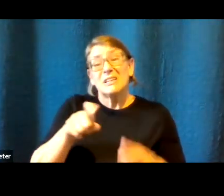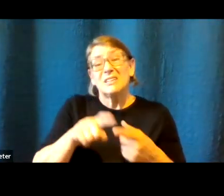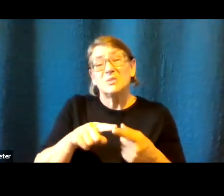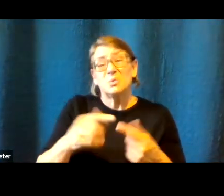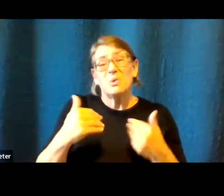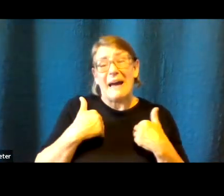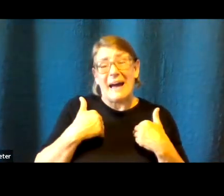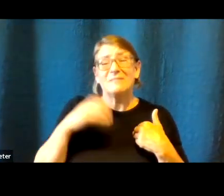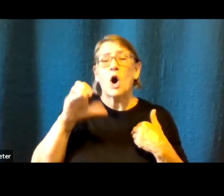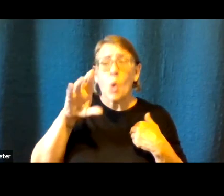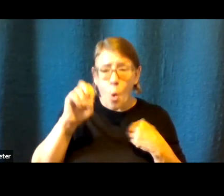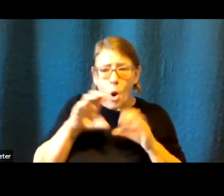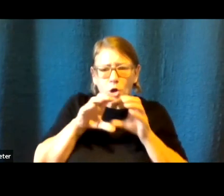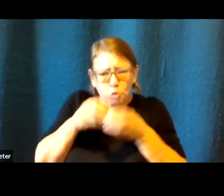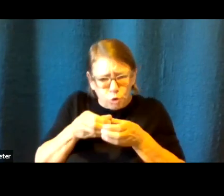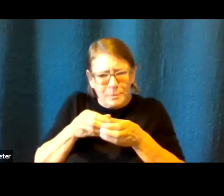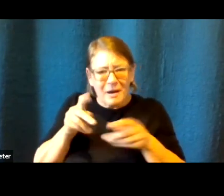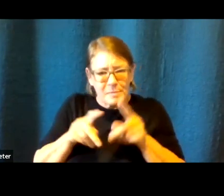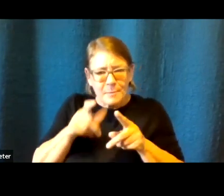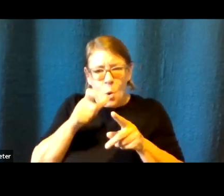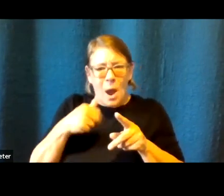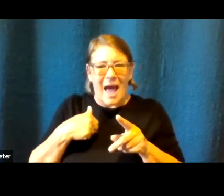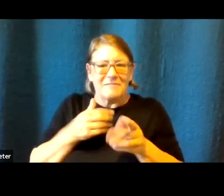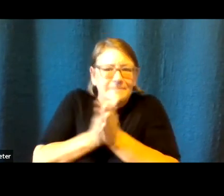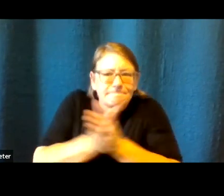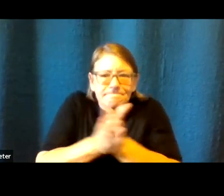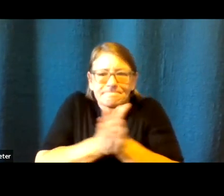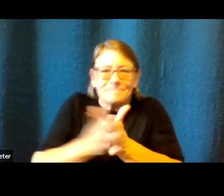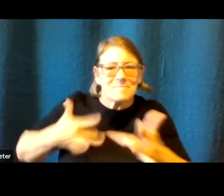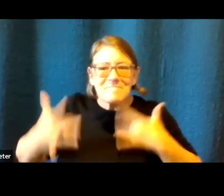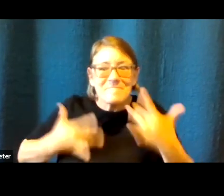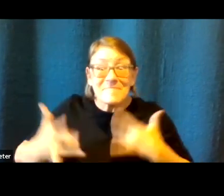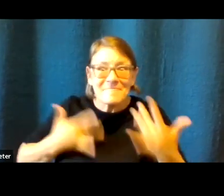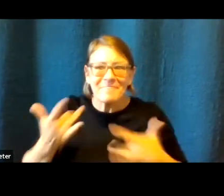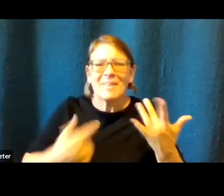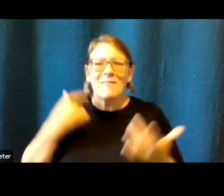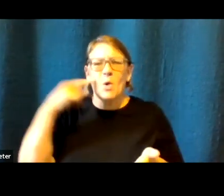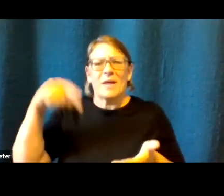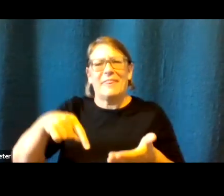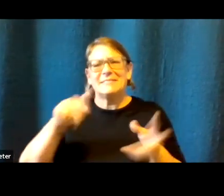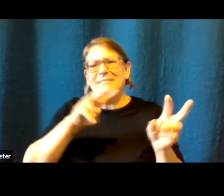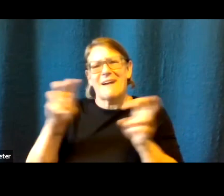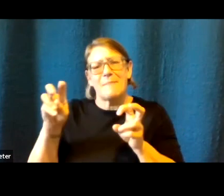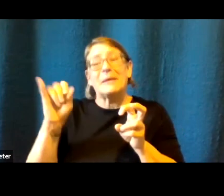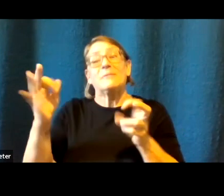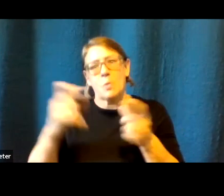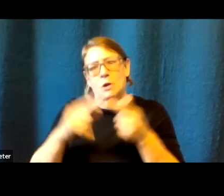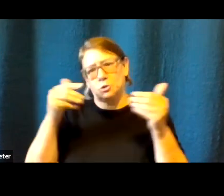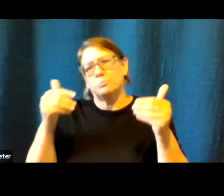a core group of people who have an excitement and a vision and a passion about this if we're going to proceed.